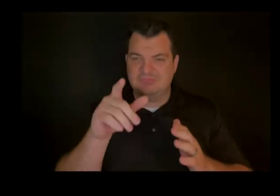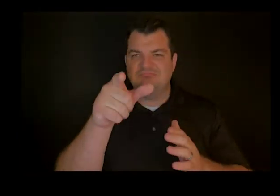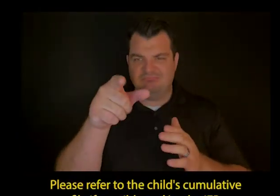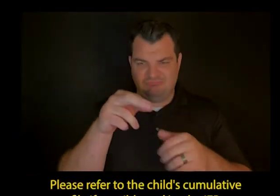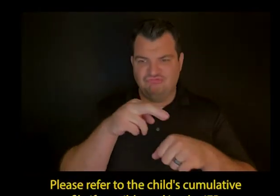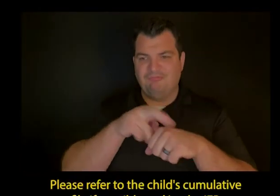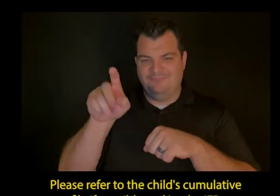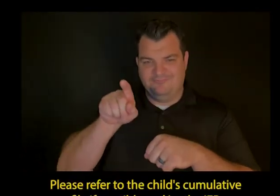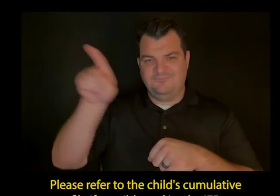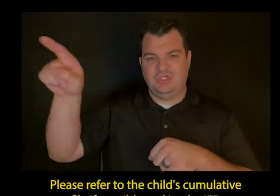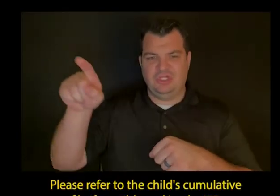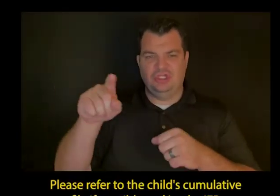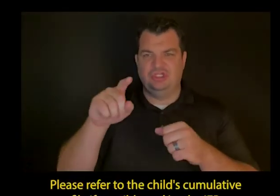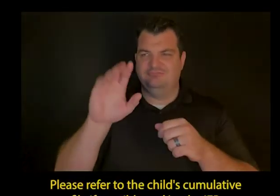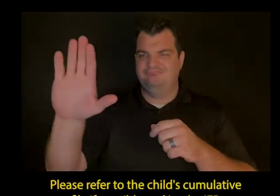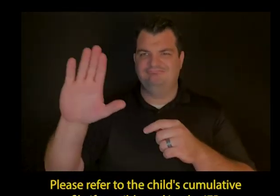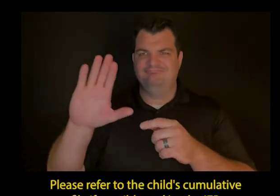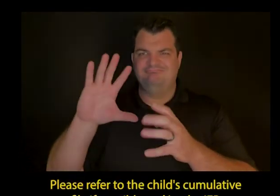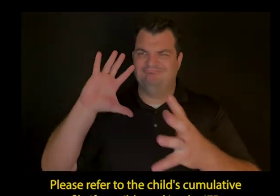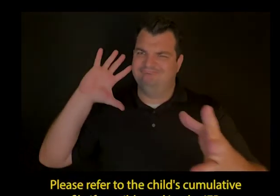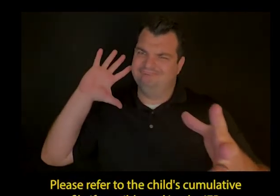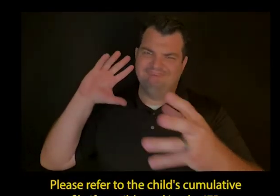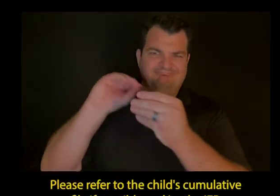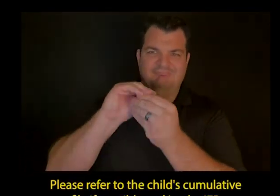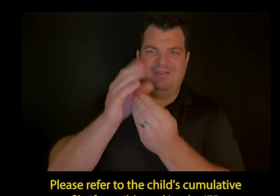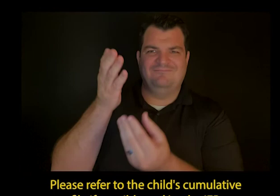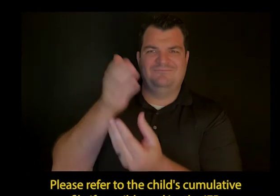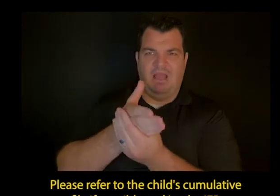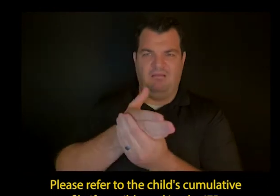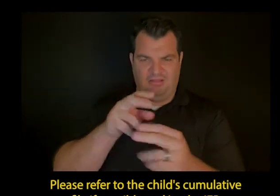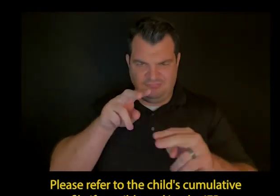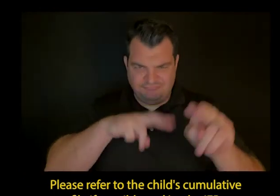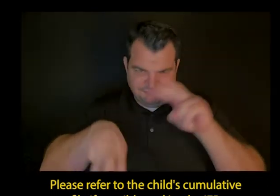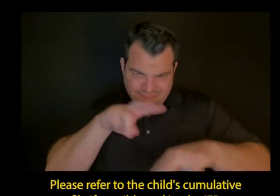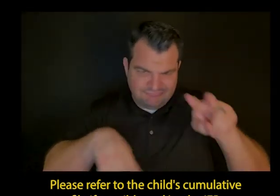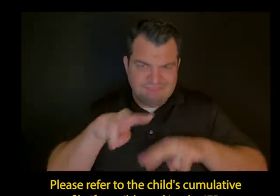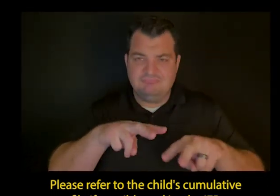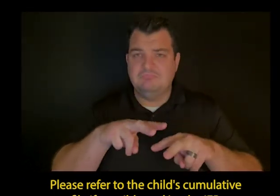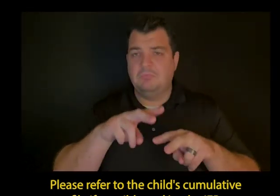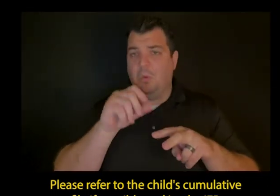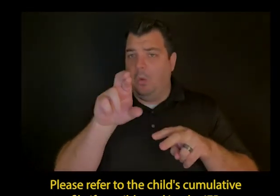Please refer to the child's cumulative file if possible, and or the IEP.